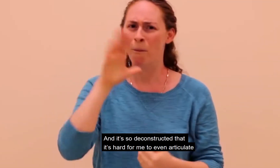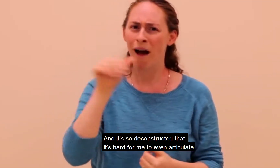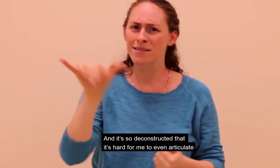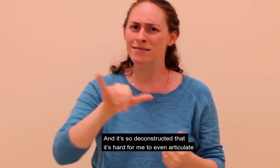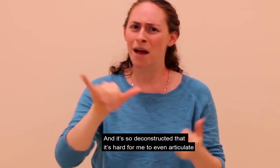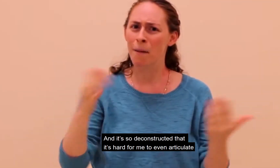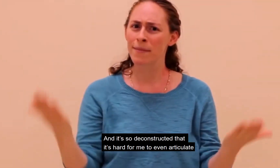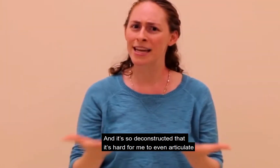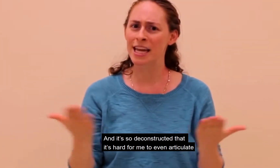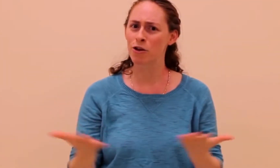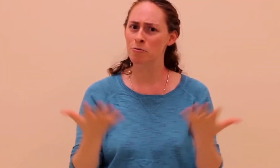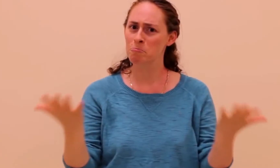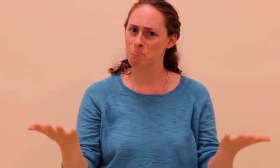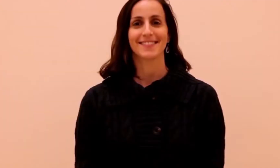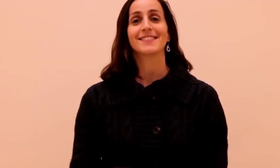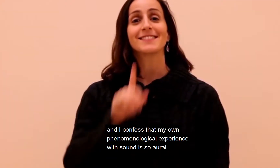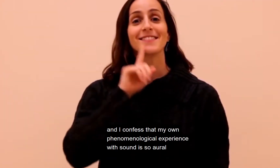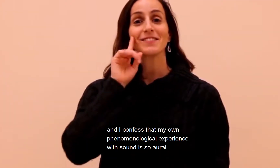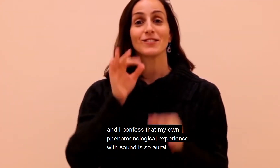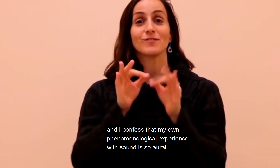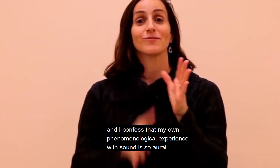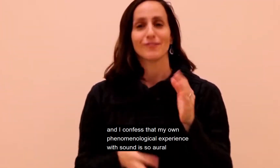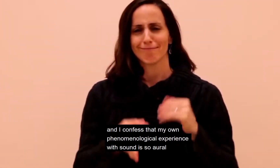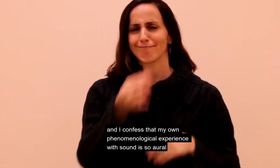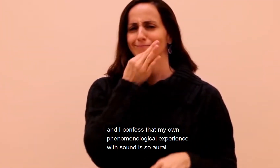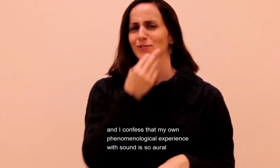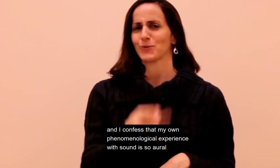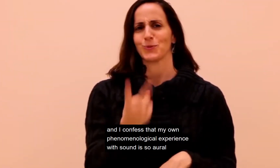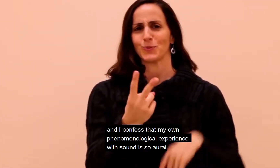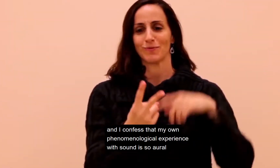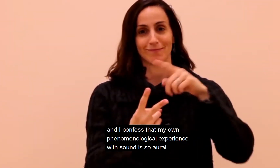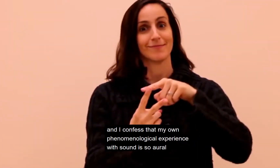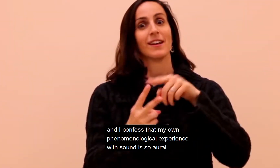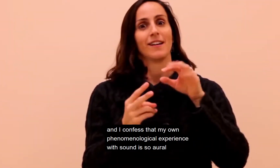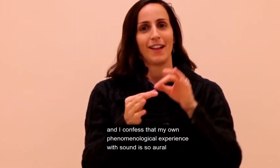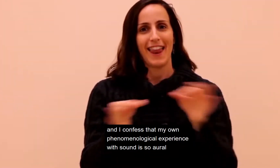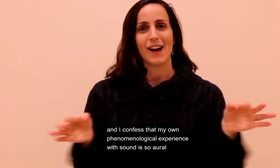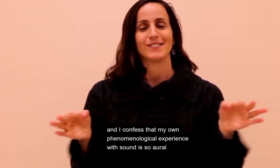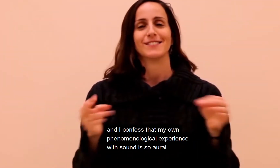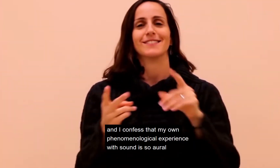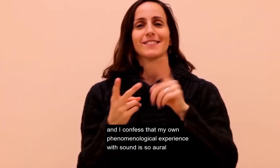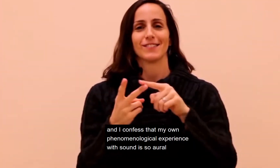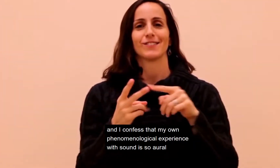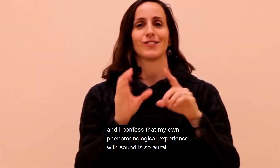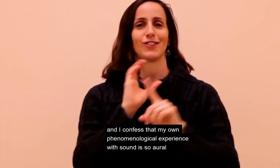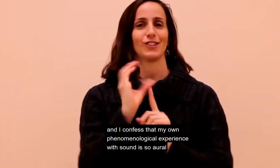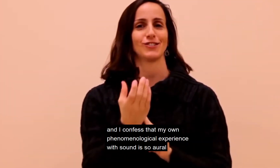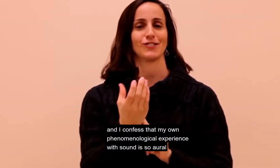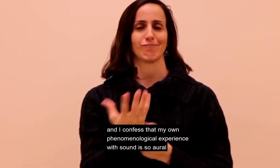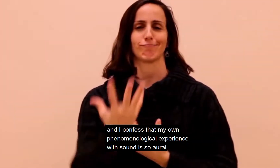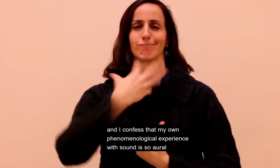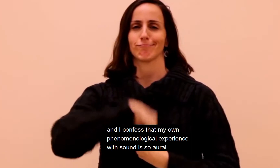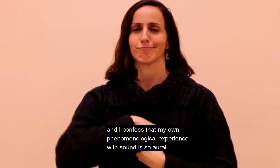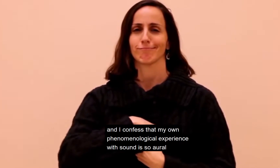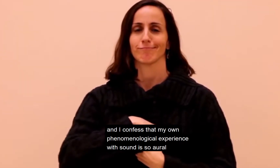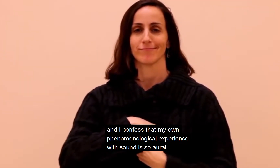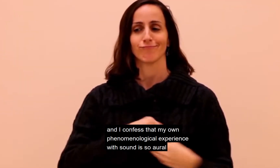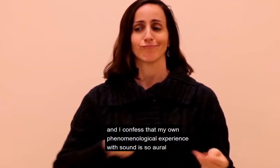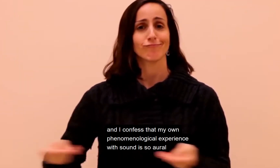even articulate. And I confess that my own phenomenological experience with sound is so oral, is